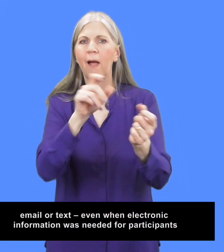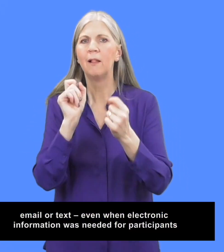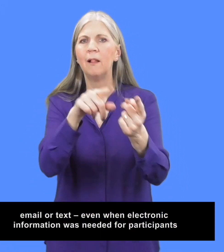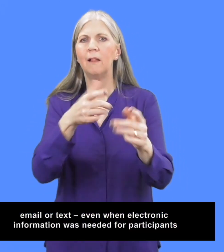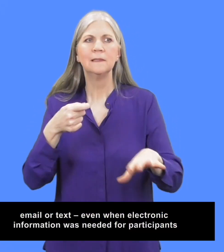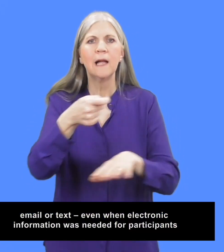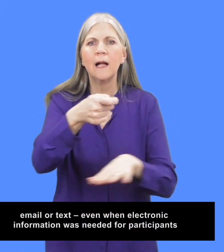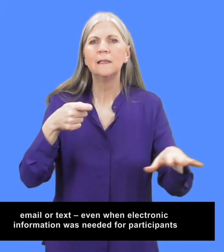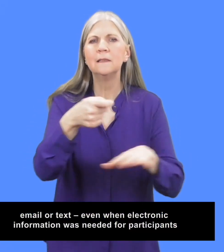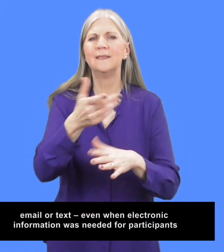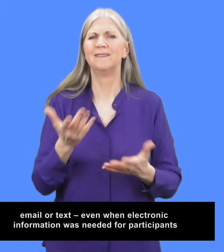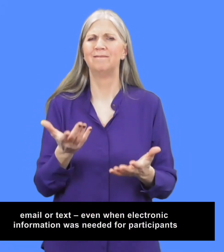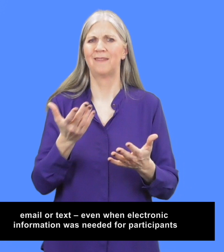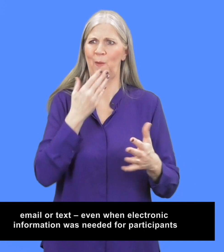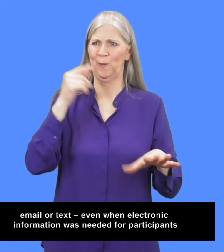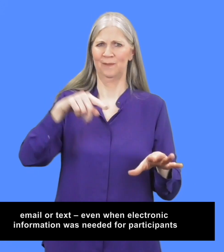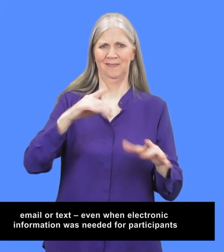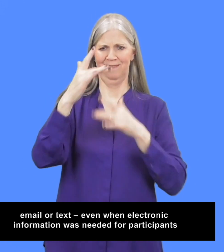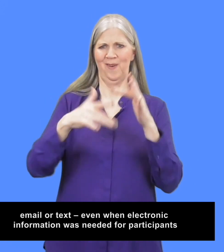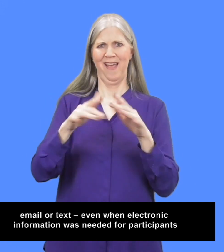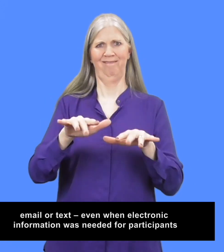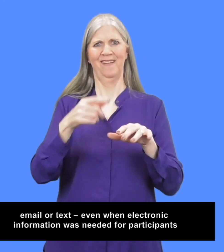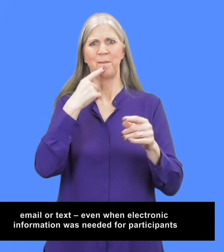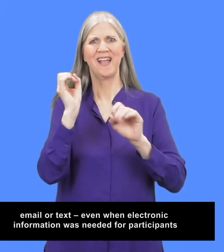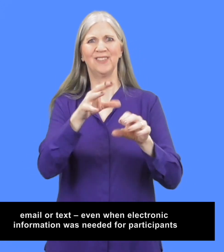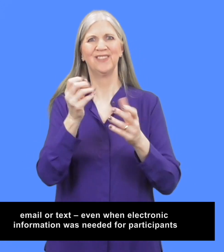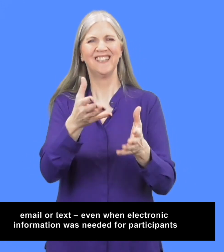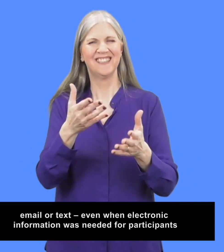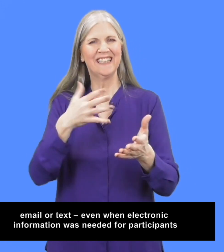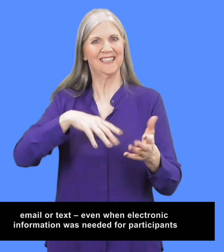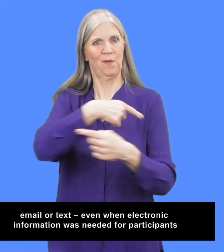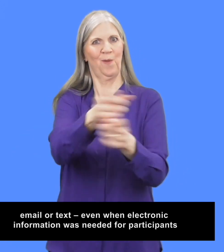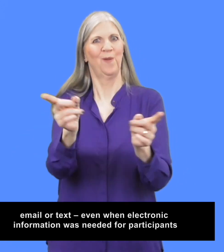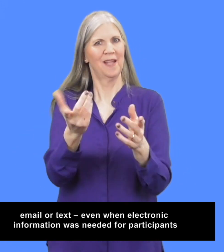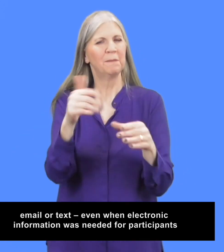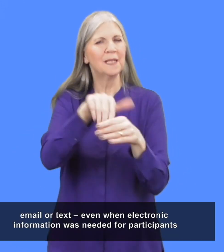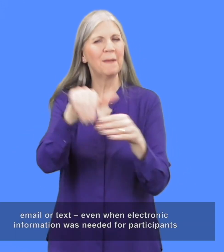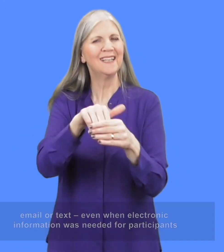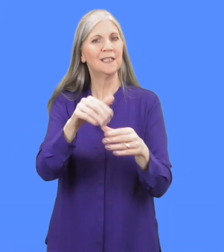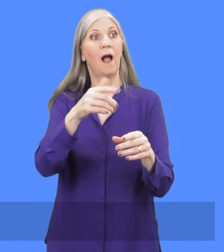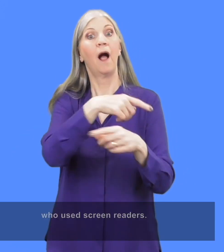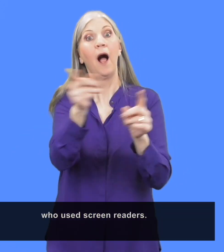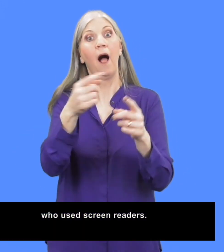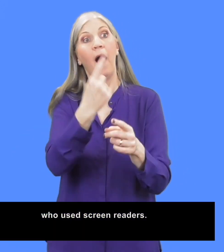text, even when electronic information was needed for participants who used screen readers.